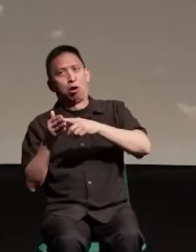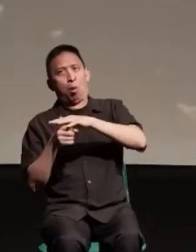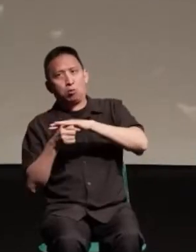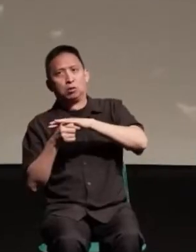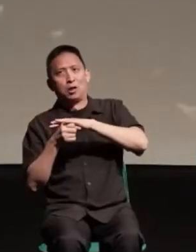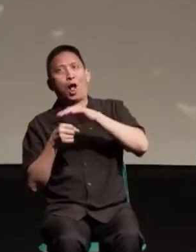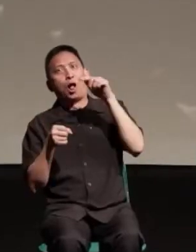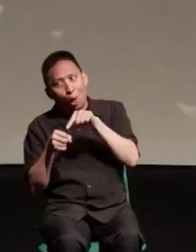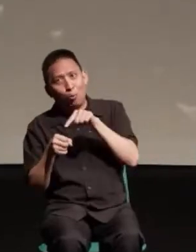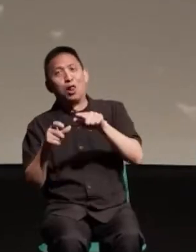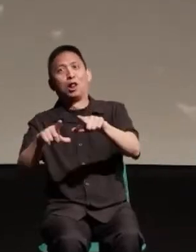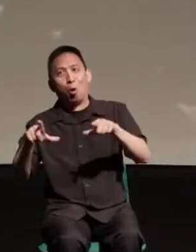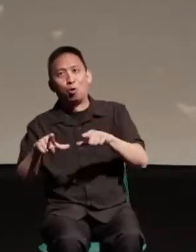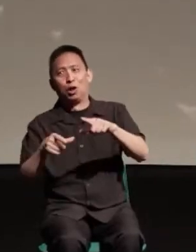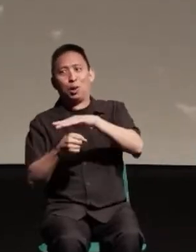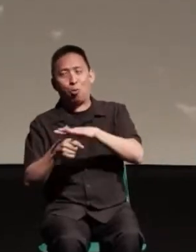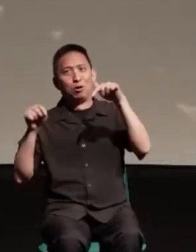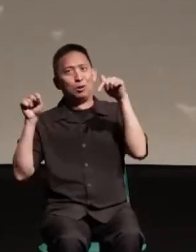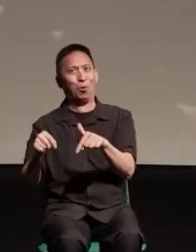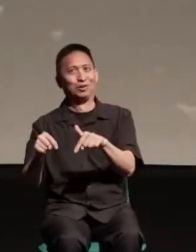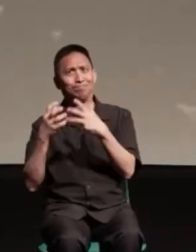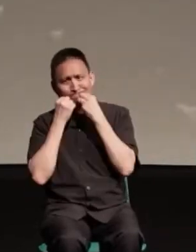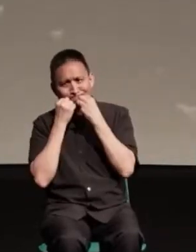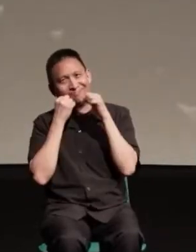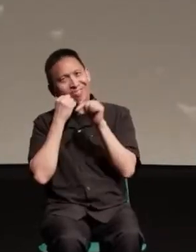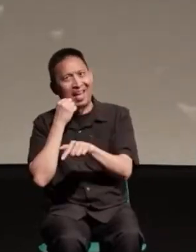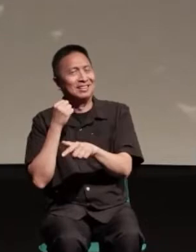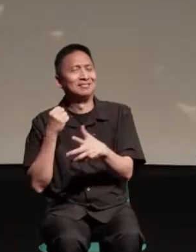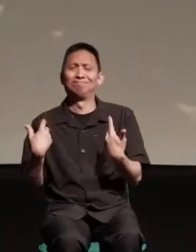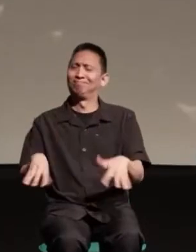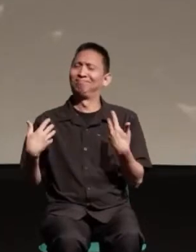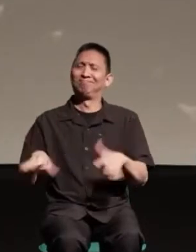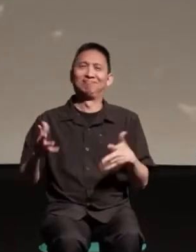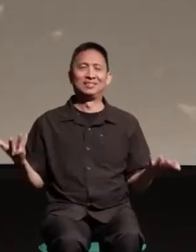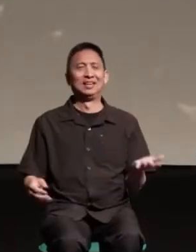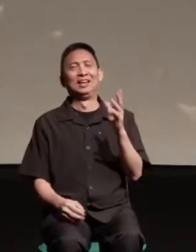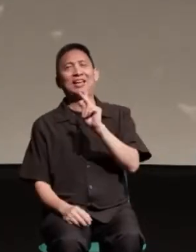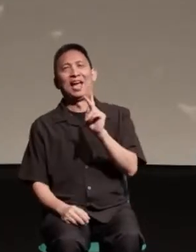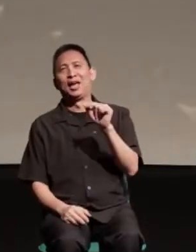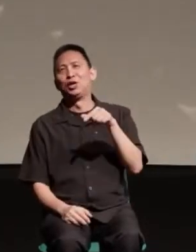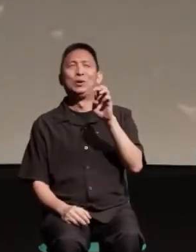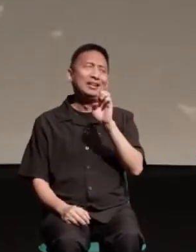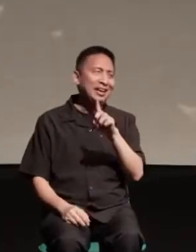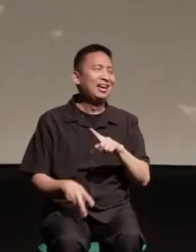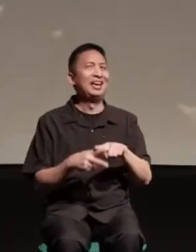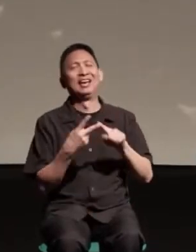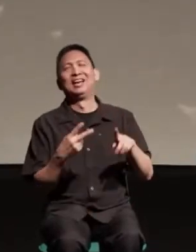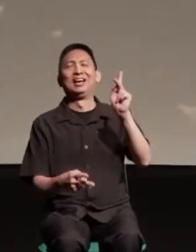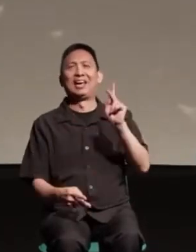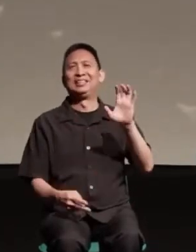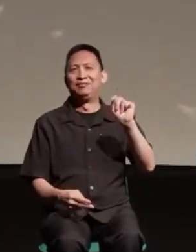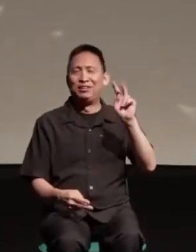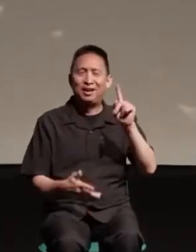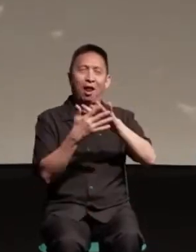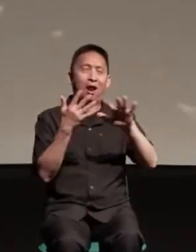businesses that are so vital. And I'm hesitant to name, KQED and KCET and It's TPT hard, yeah. because